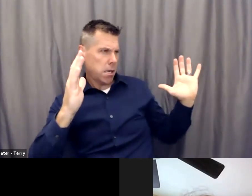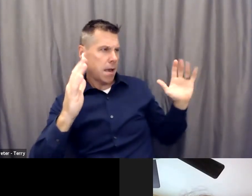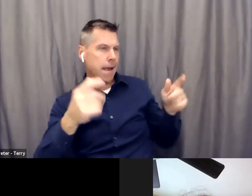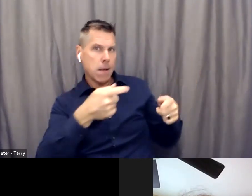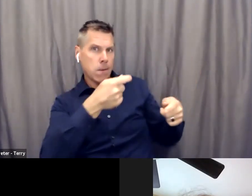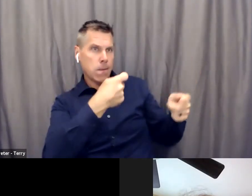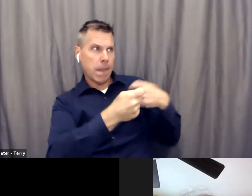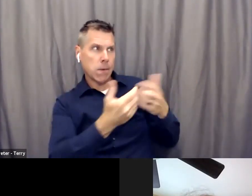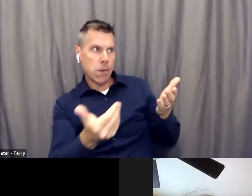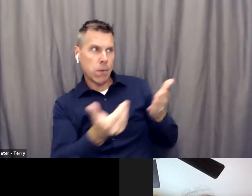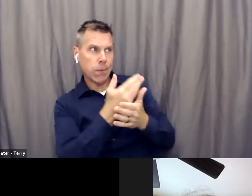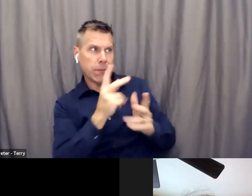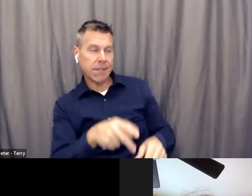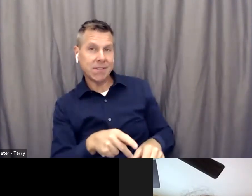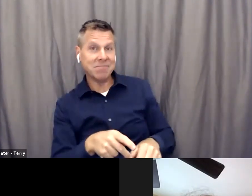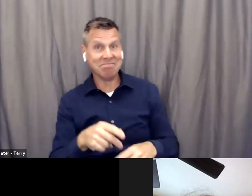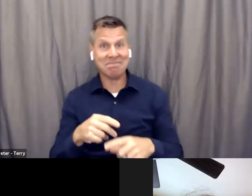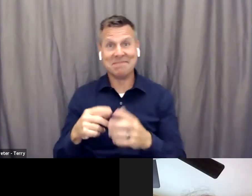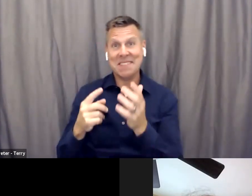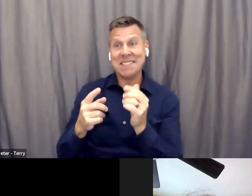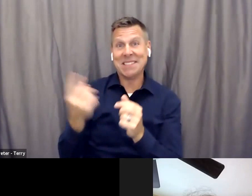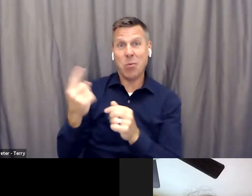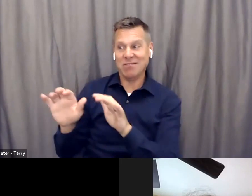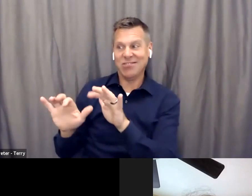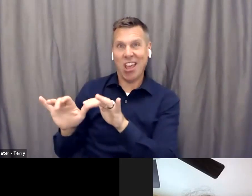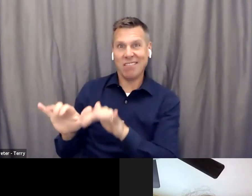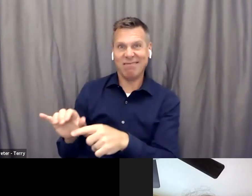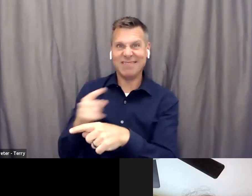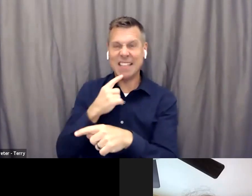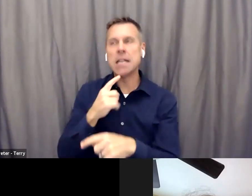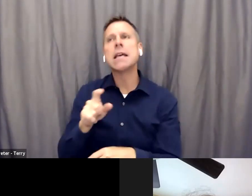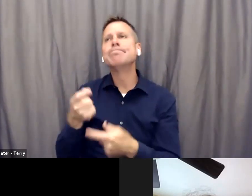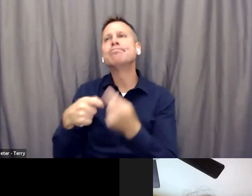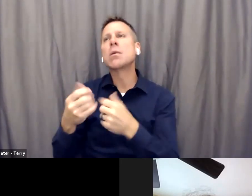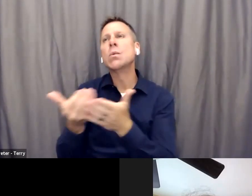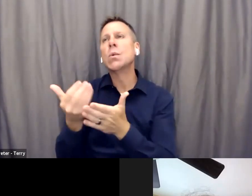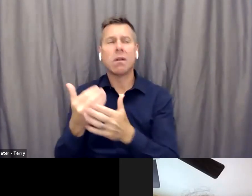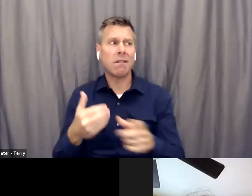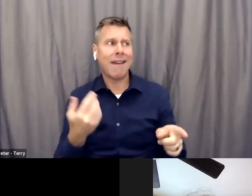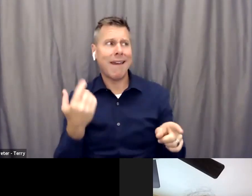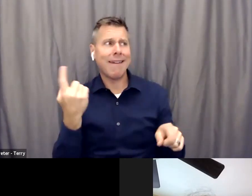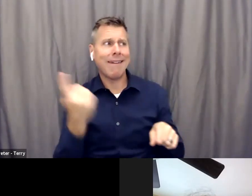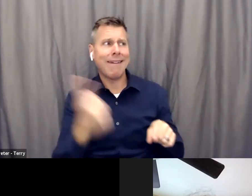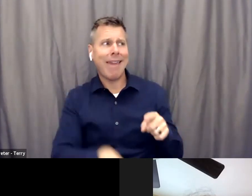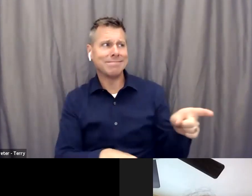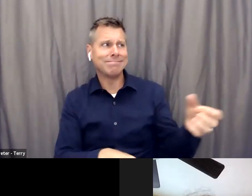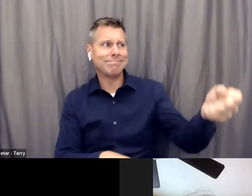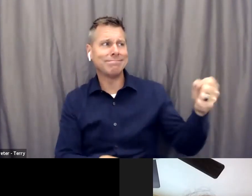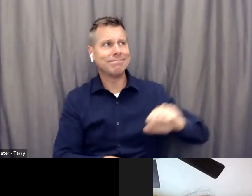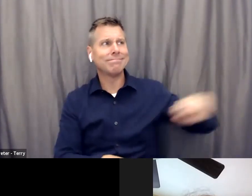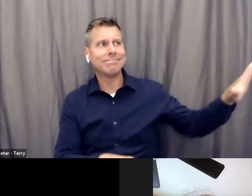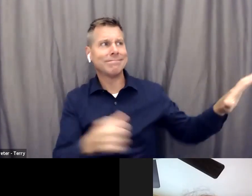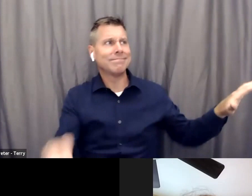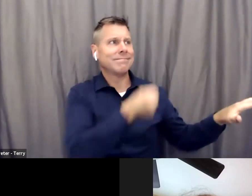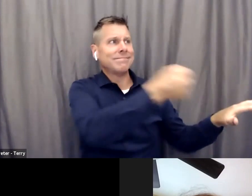right? Because somebody said, just get a new one. I can't get a new person. So I have to